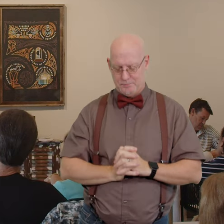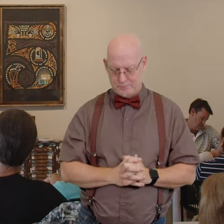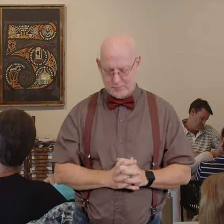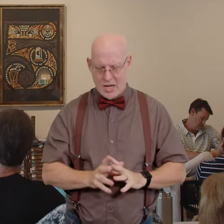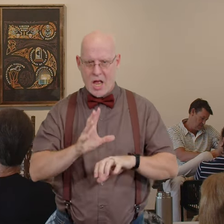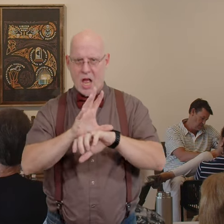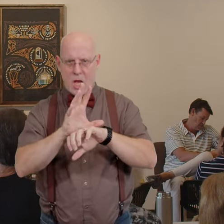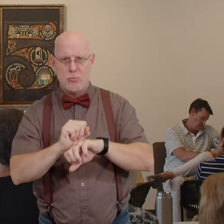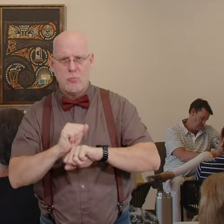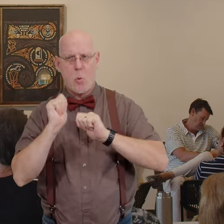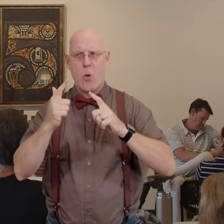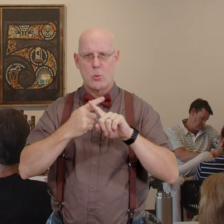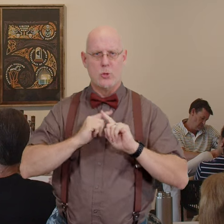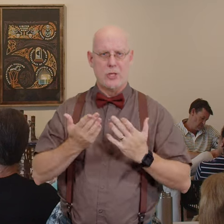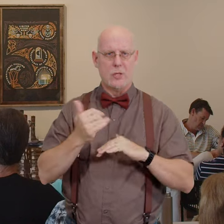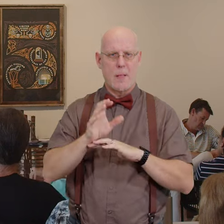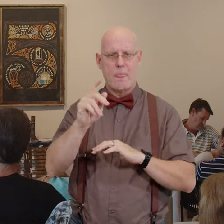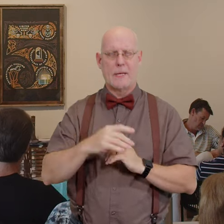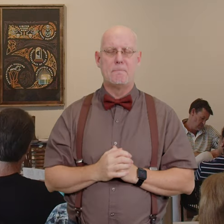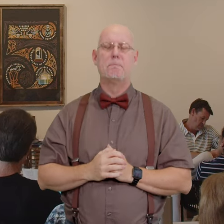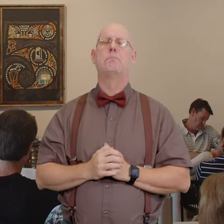this. Let's just assume that we're all Christians here tonight.